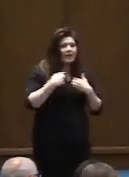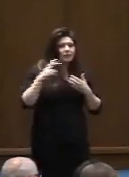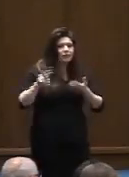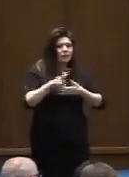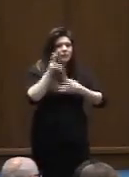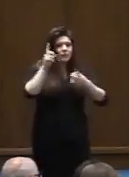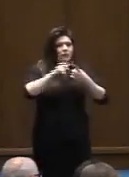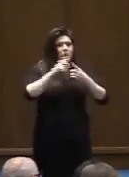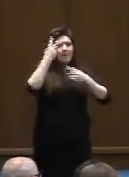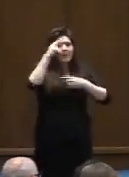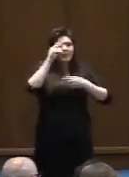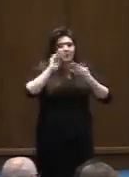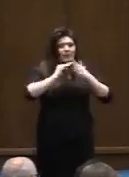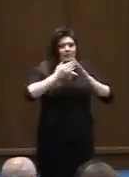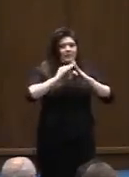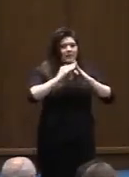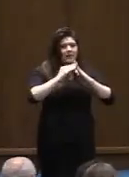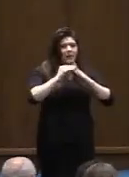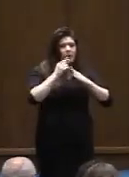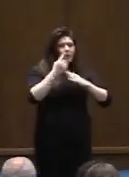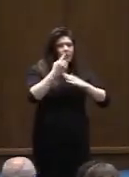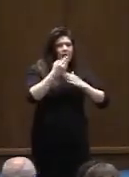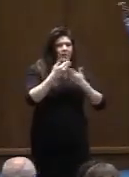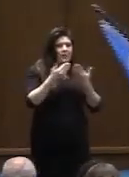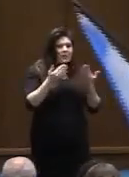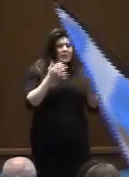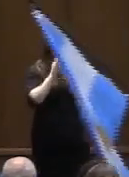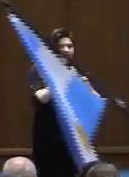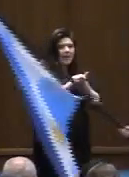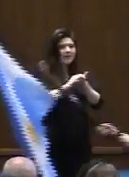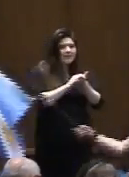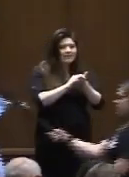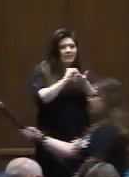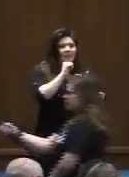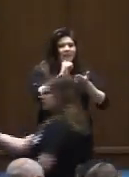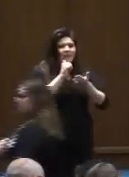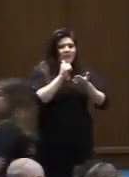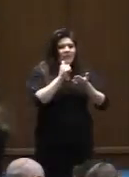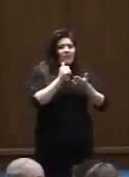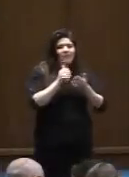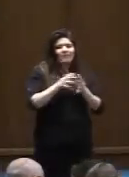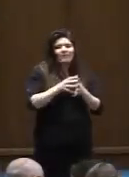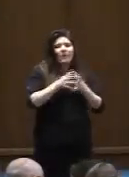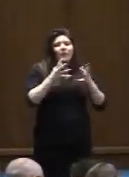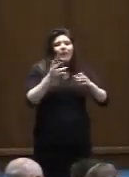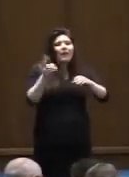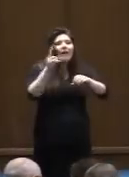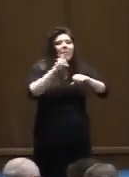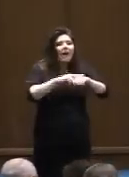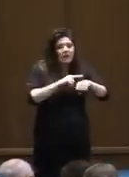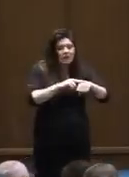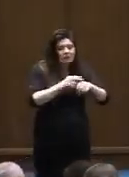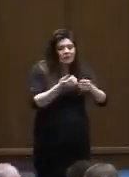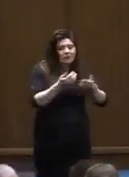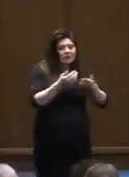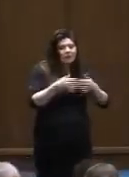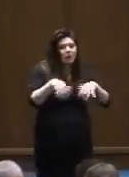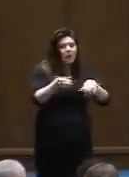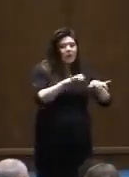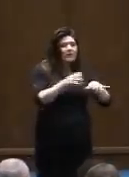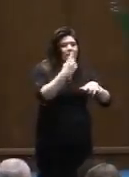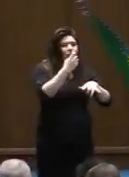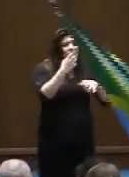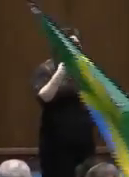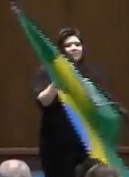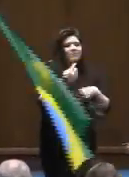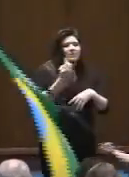City. And one of the things that isn't super common is for somebody to join us on the